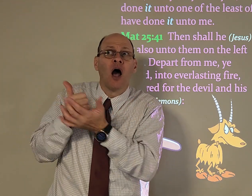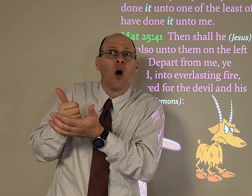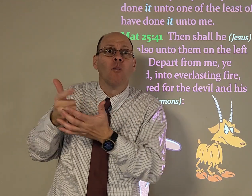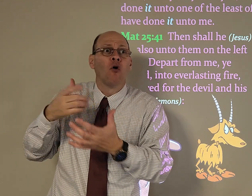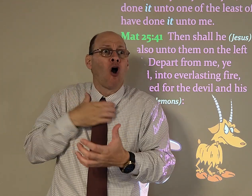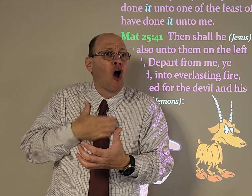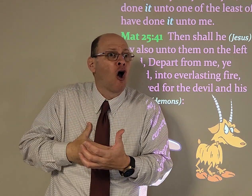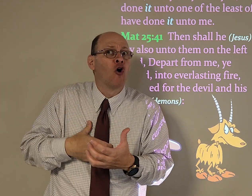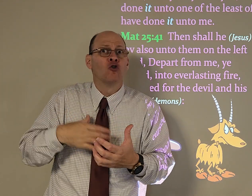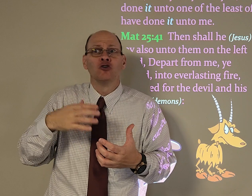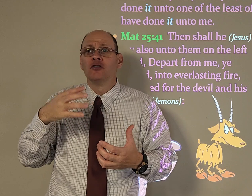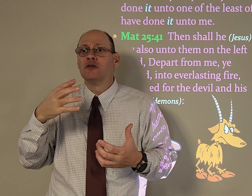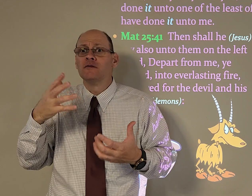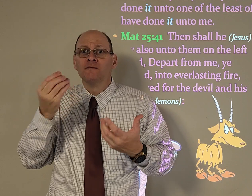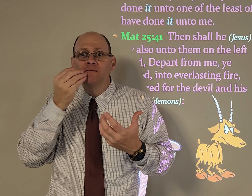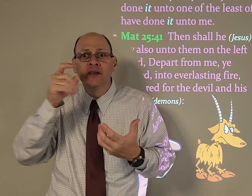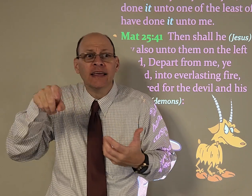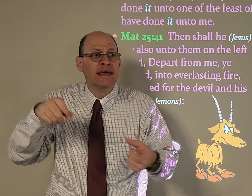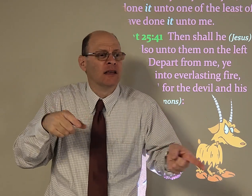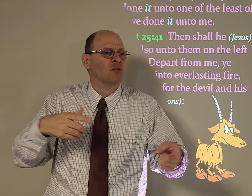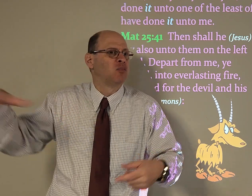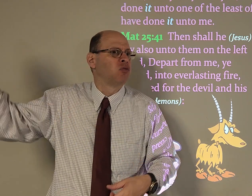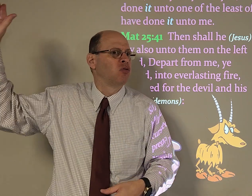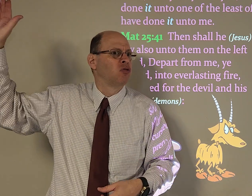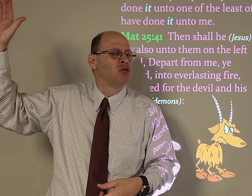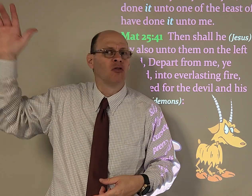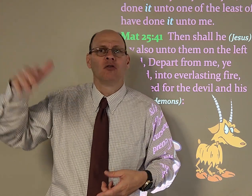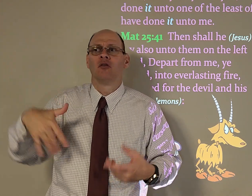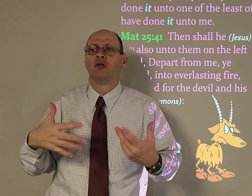help the thirsty and so forth.